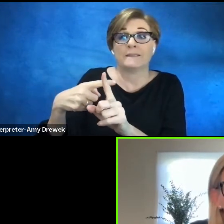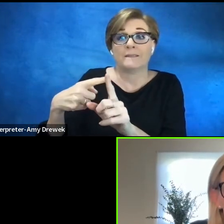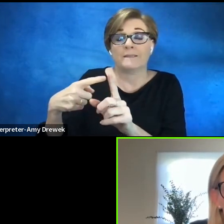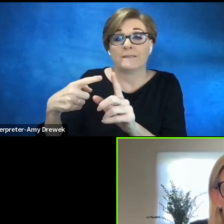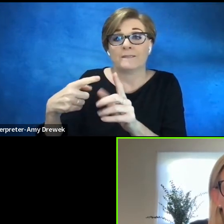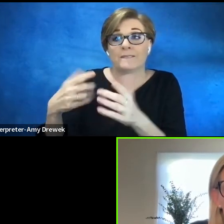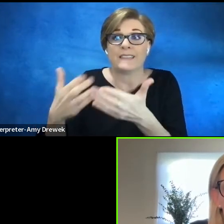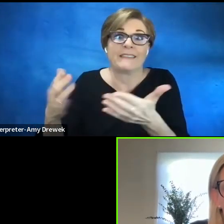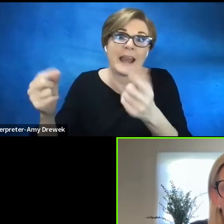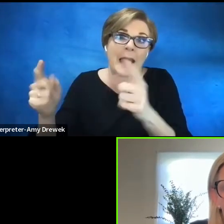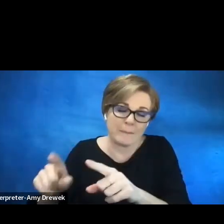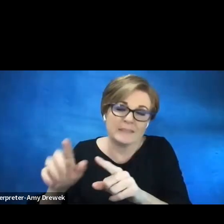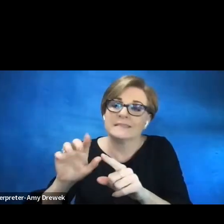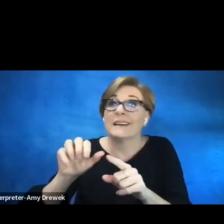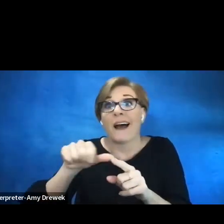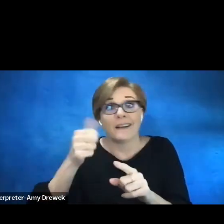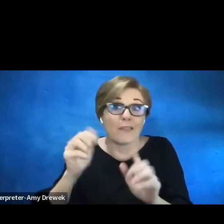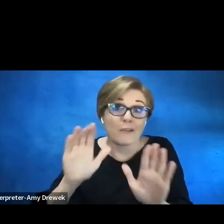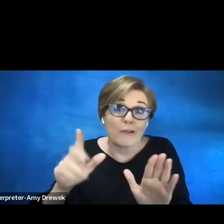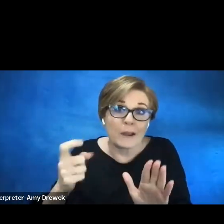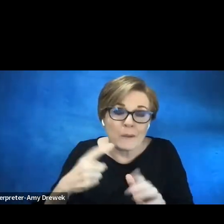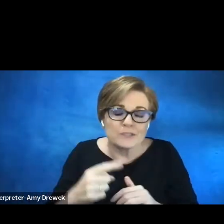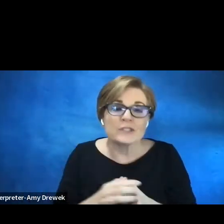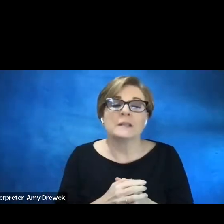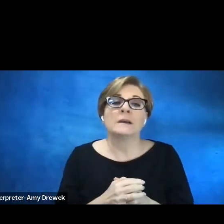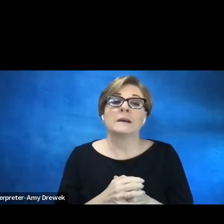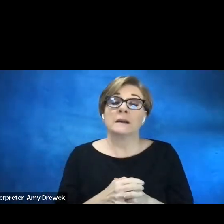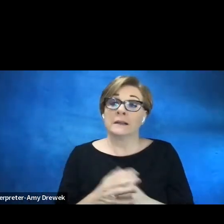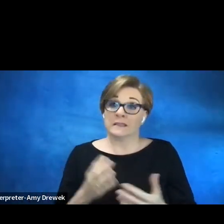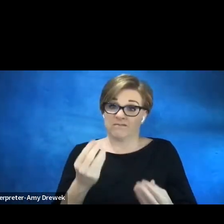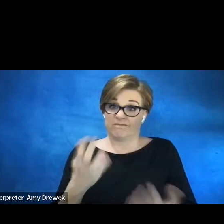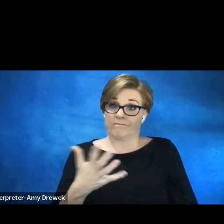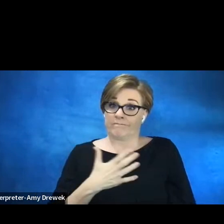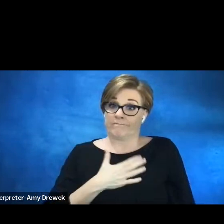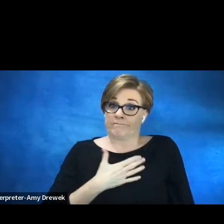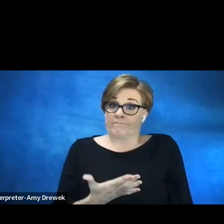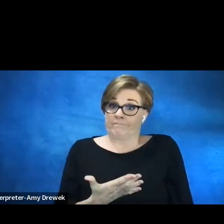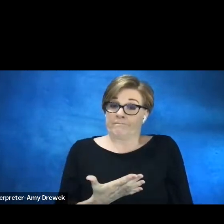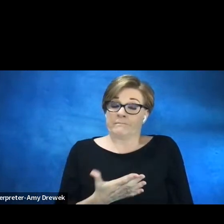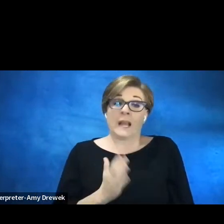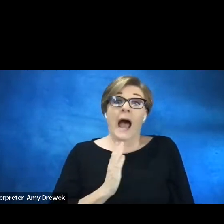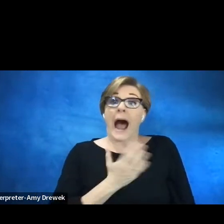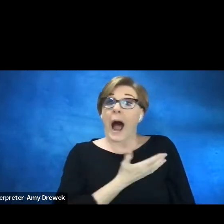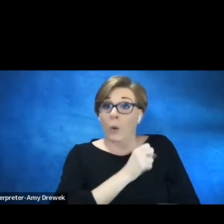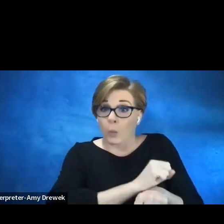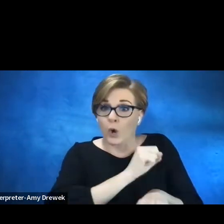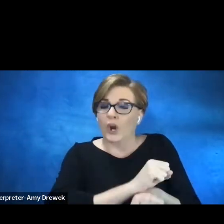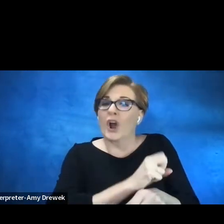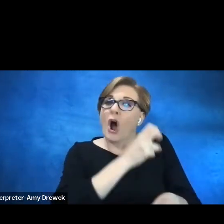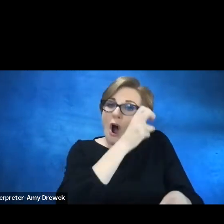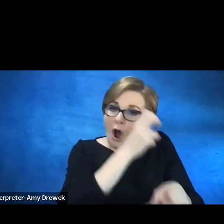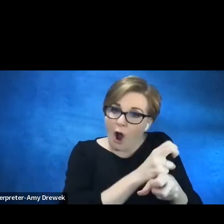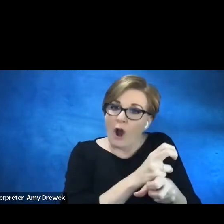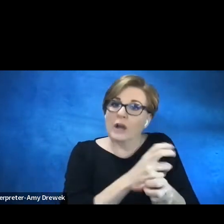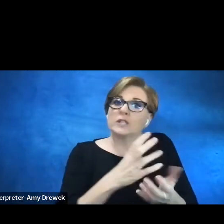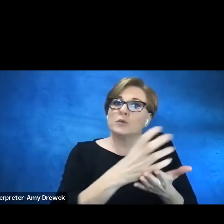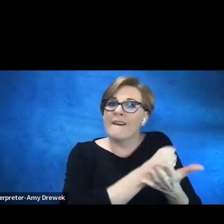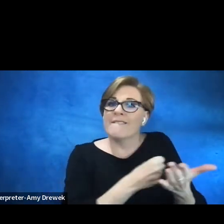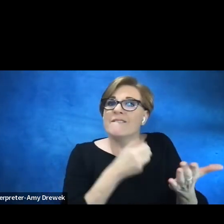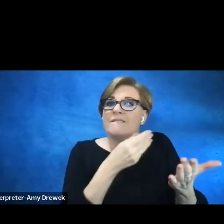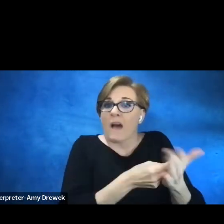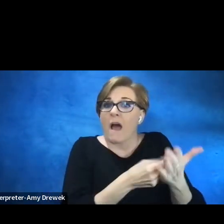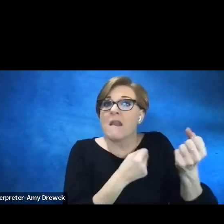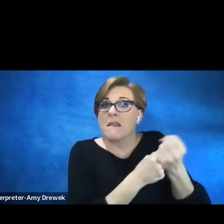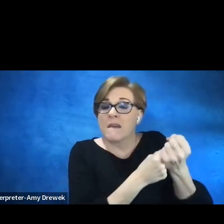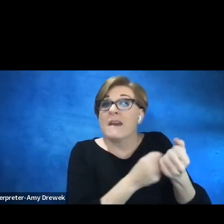This is another great question. I will admit this work has been very hard to fund and largely beyond AAPD has not